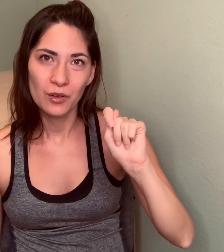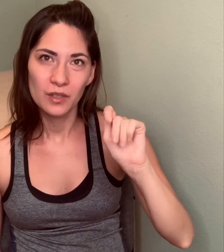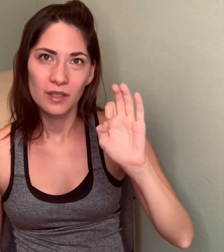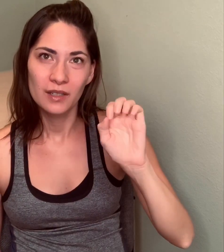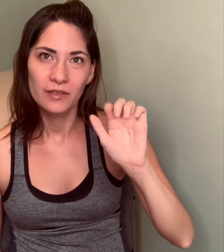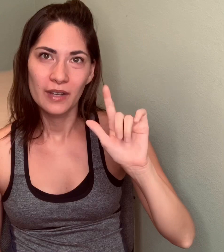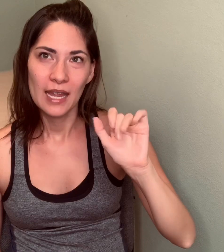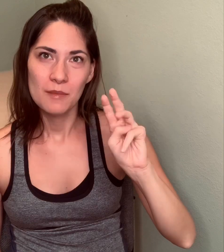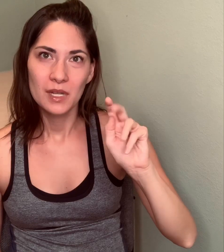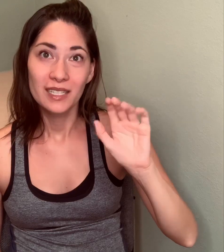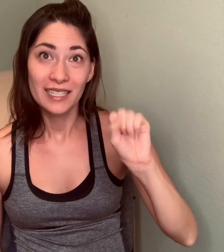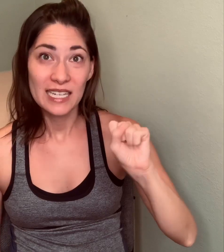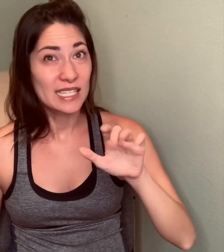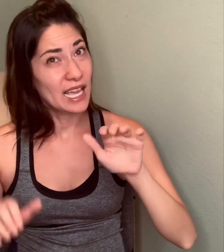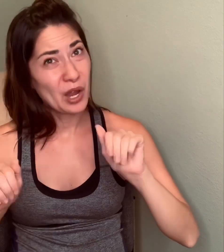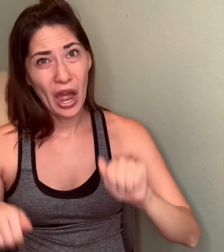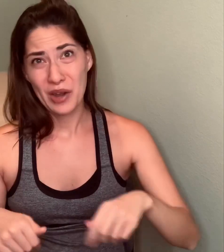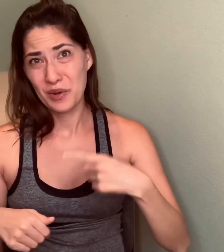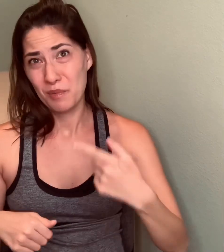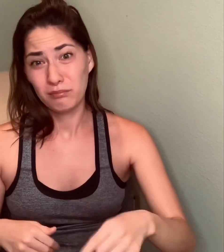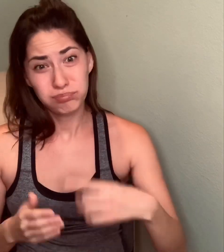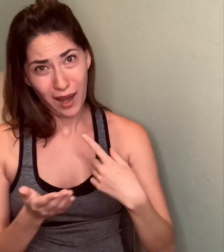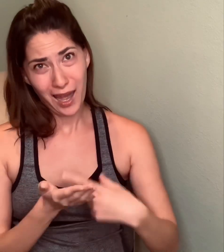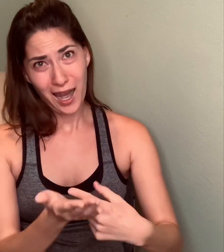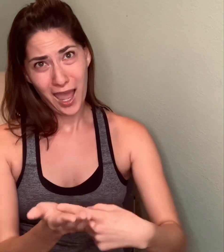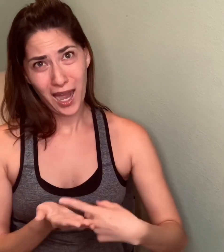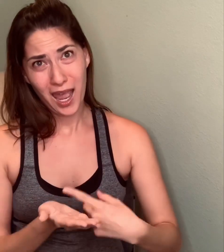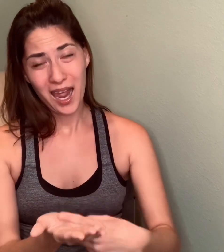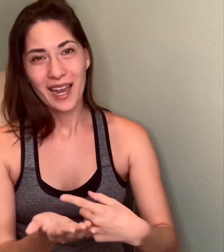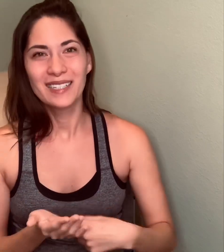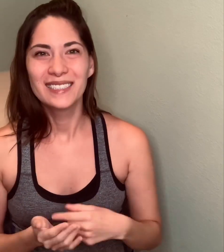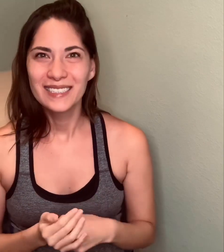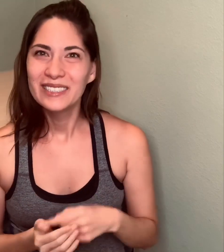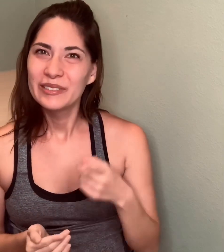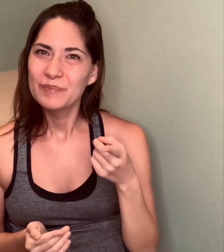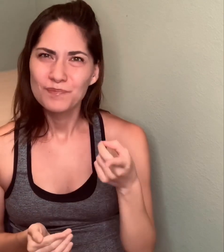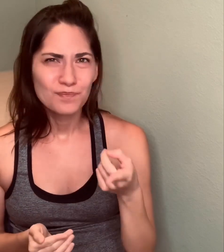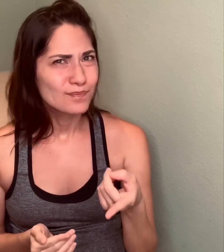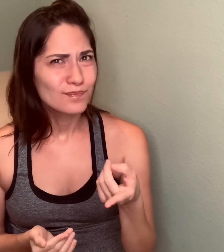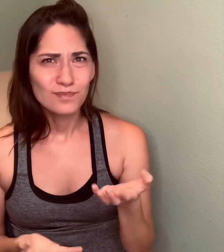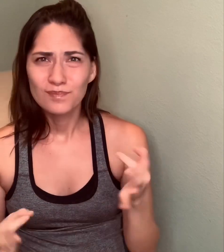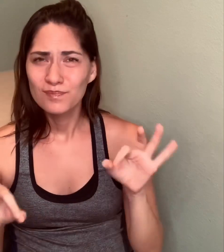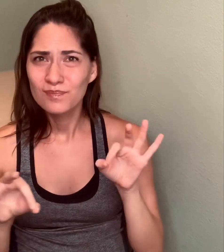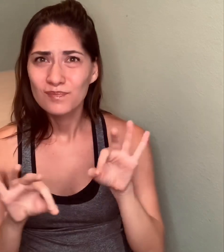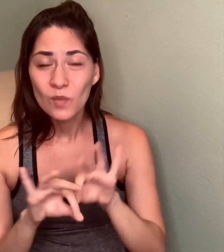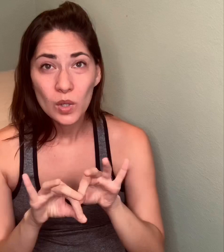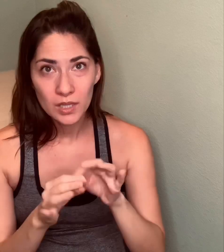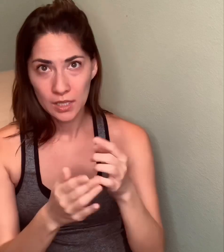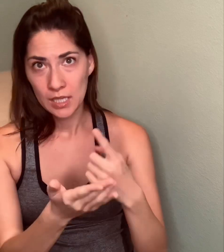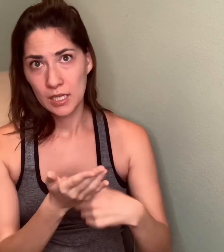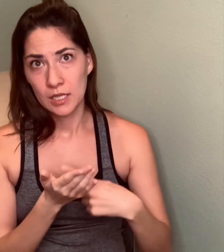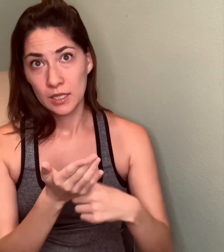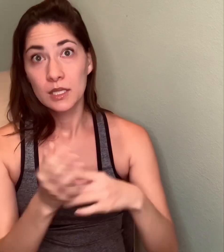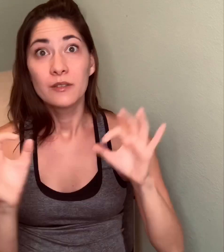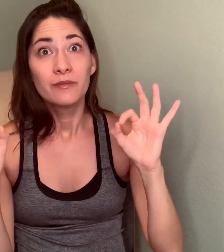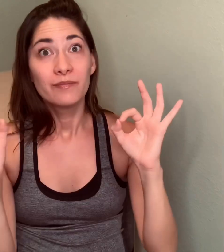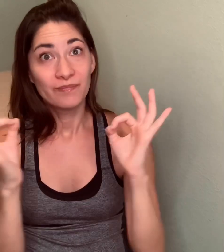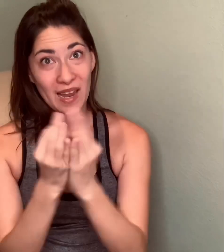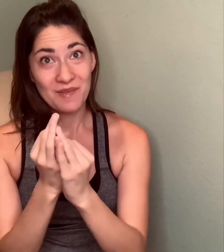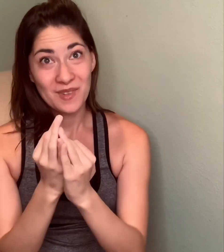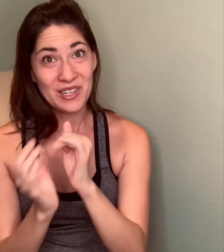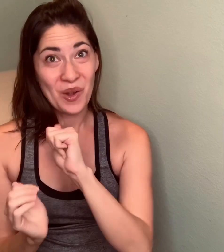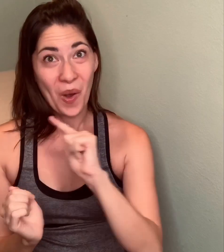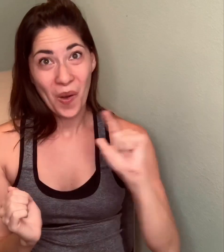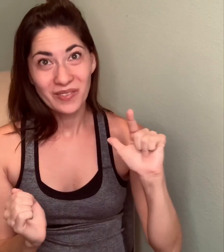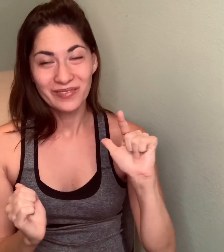it introduces that families are different, and it introduces that families are different under so many levels and